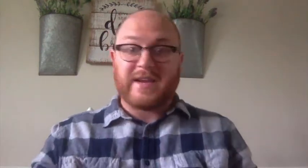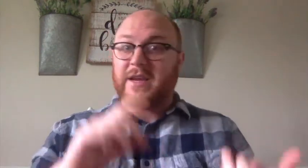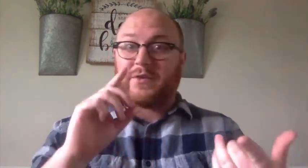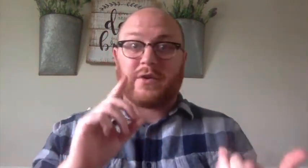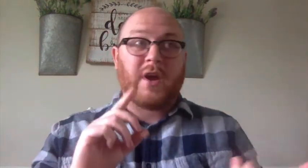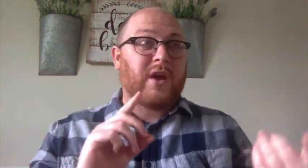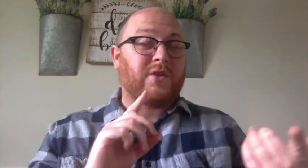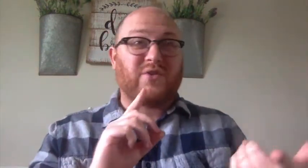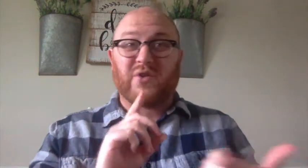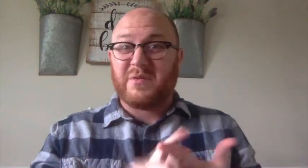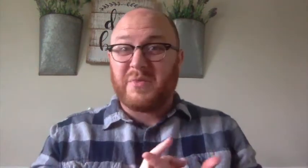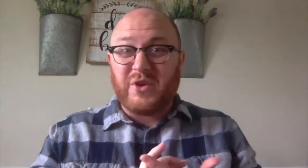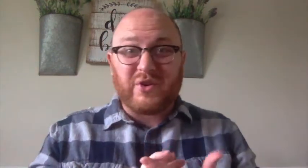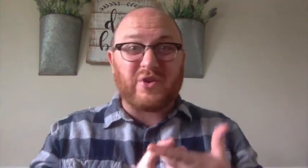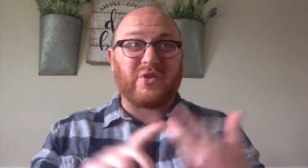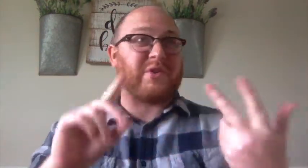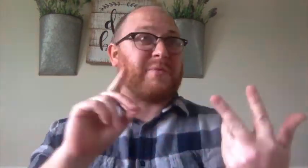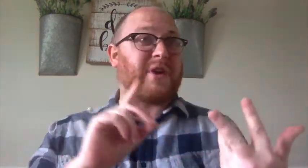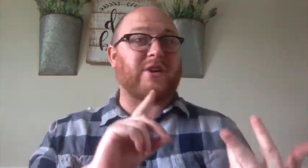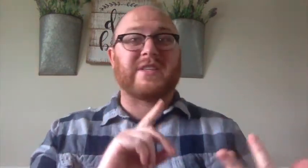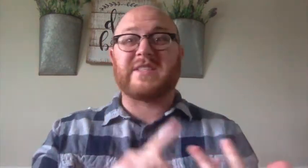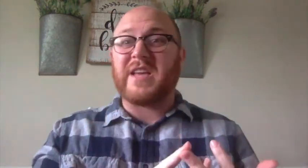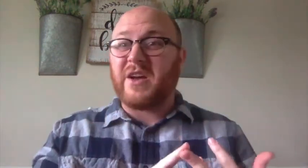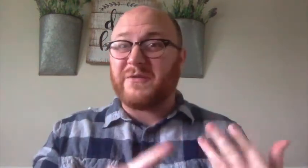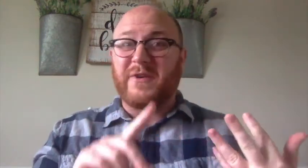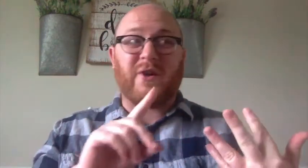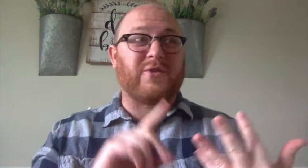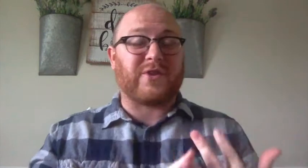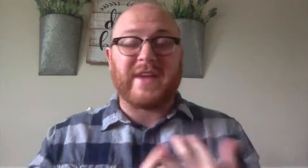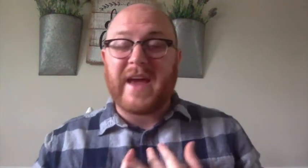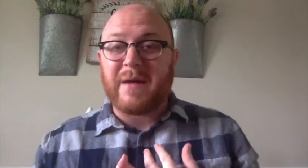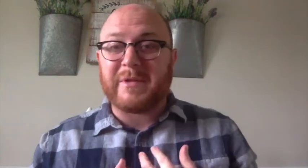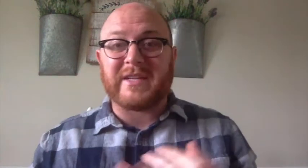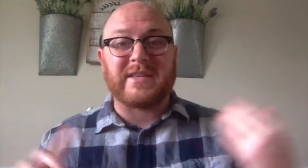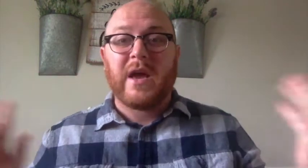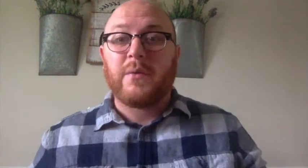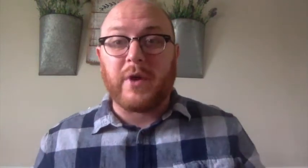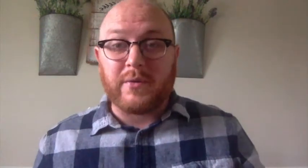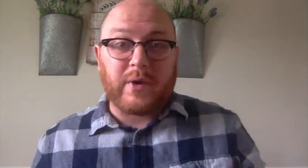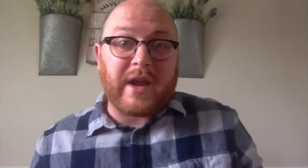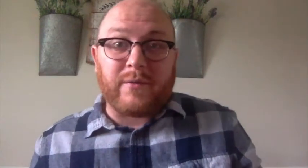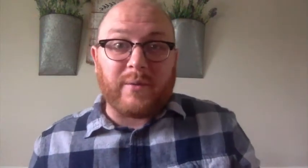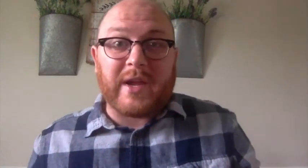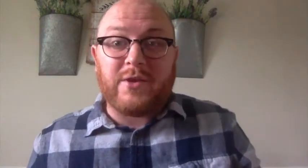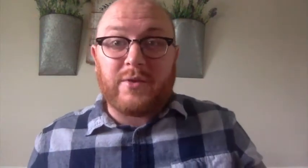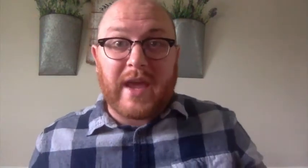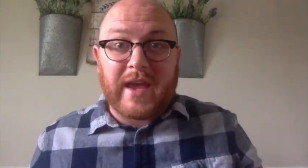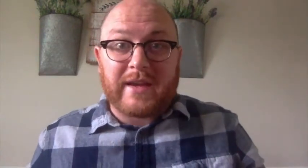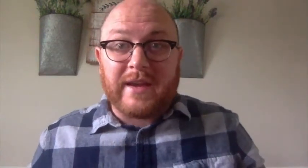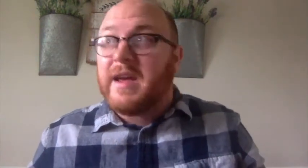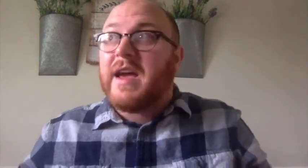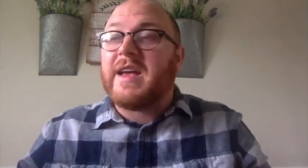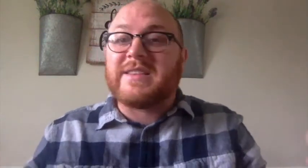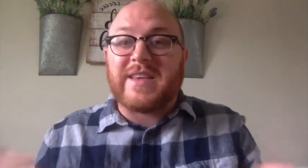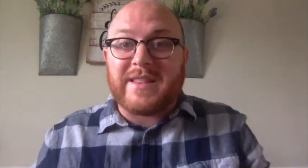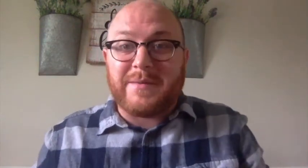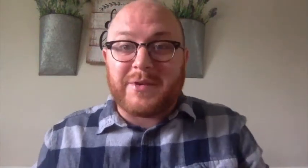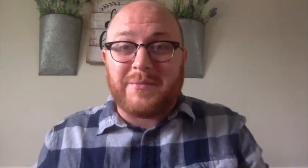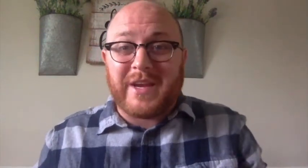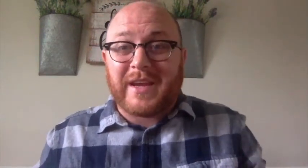either your computer or your parents' cell phone or tablets, whatever way you can, and send them to me.